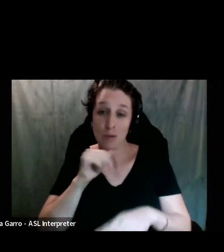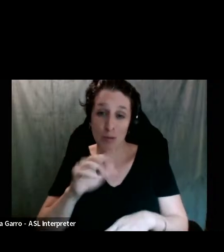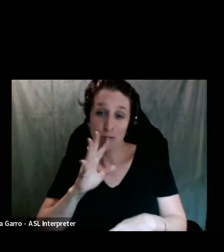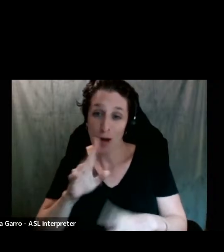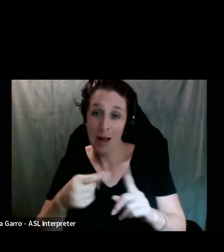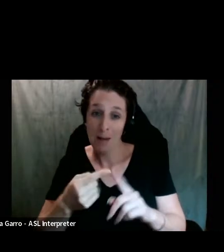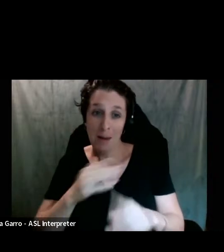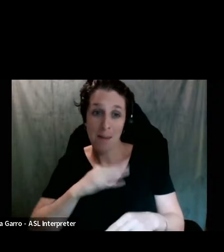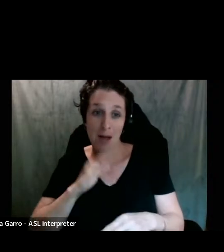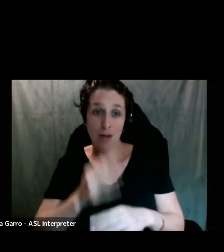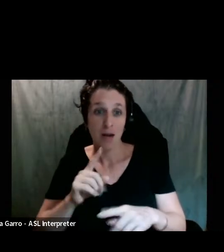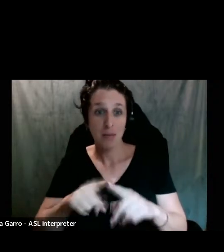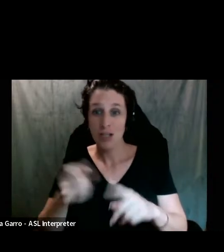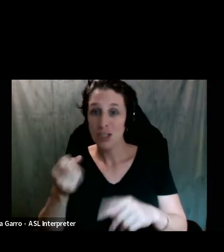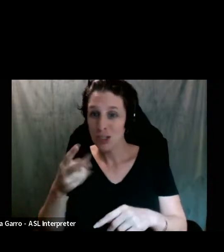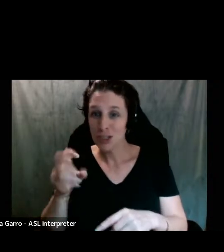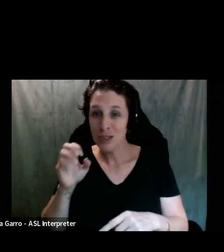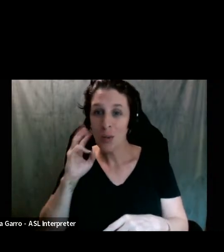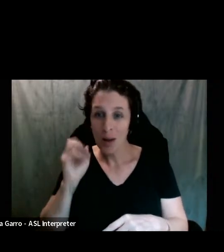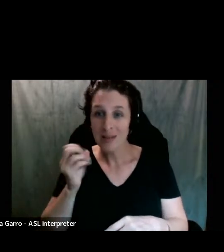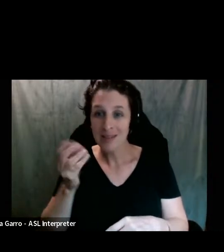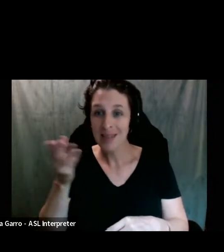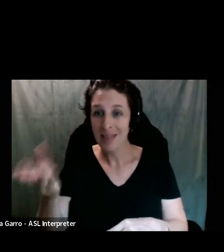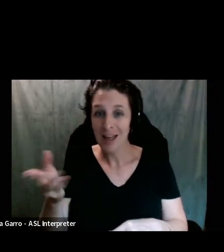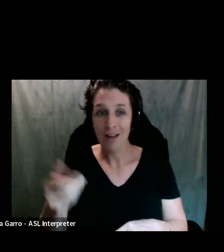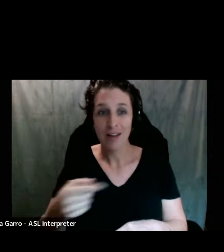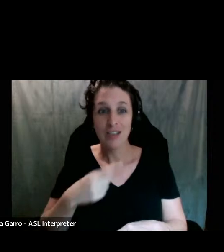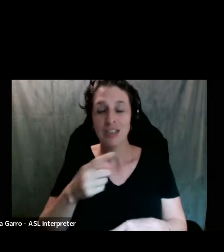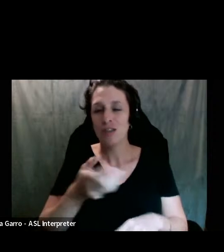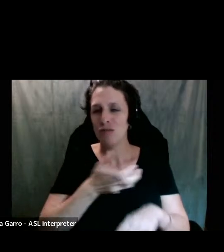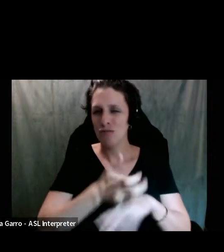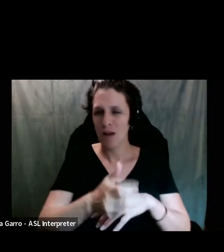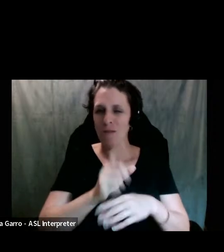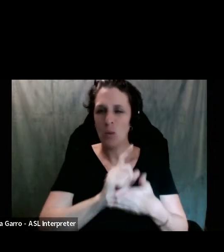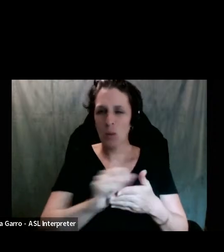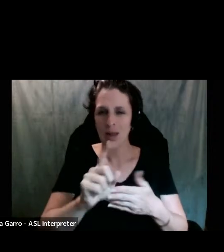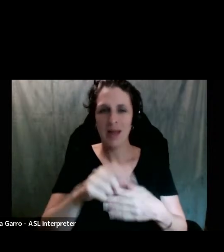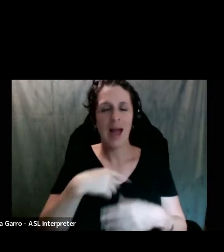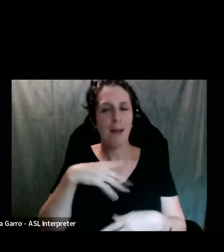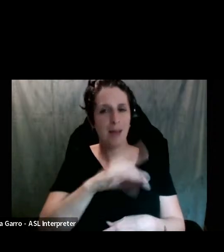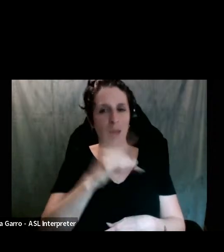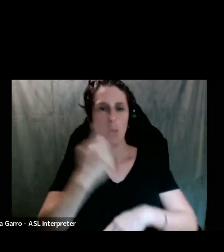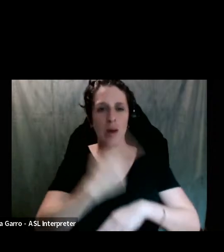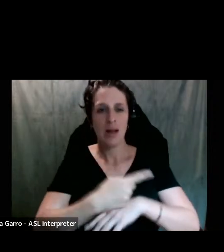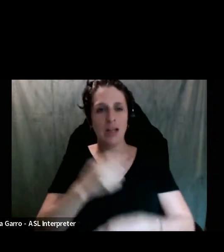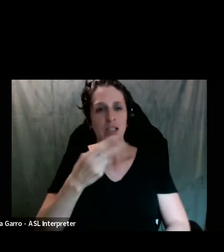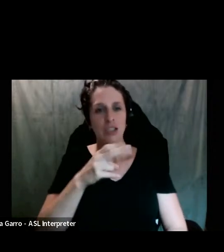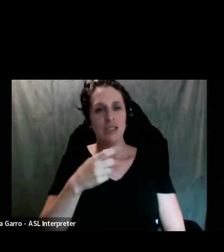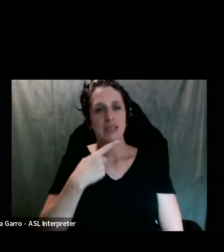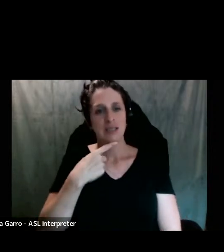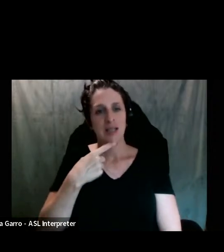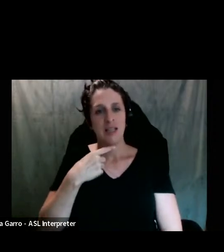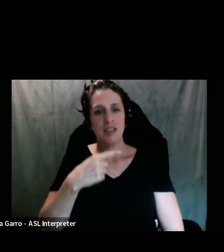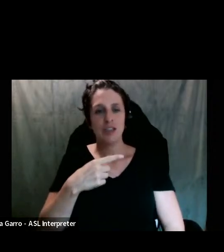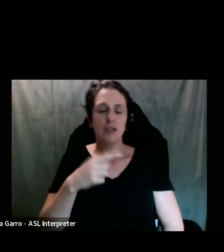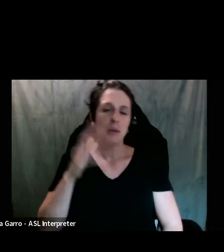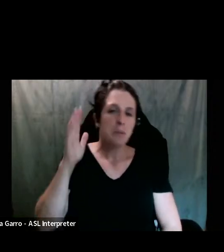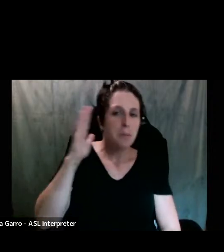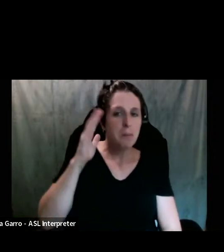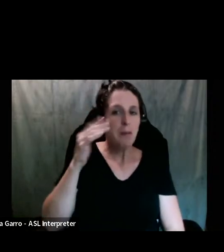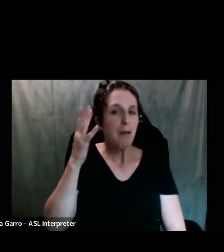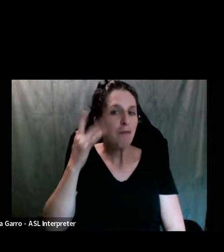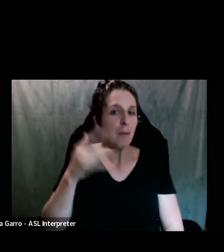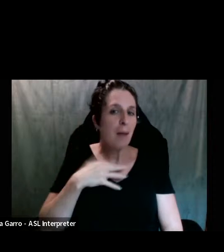now. So she did have a rough week, and I picked her up one day and she said, you know, and I think she braced herself for my reaction,